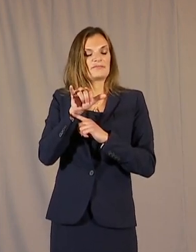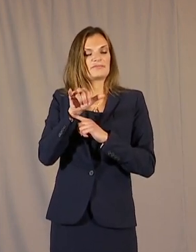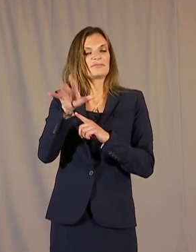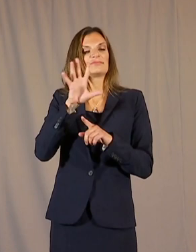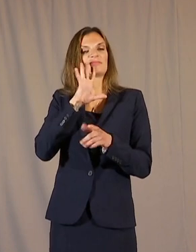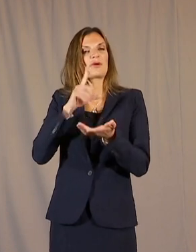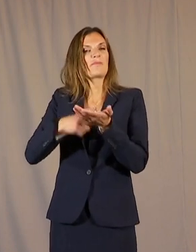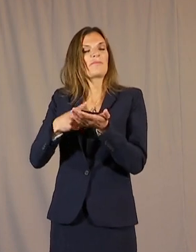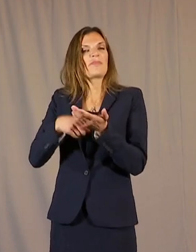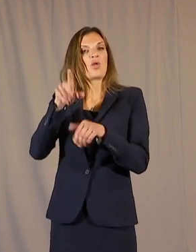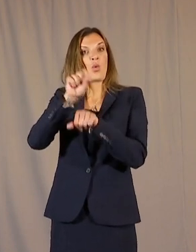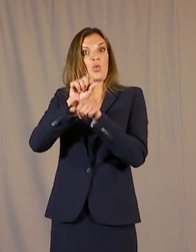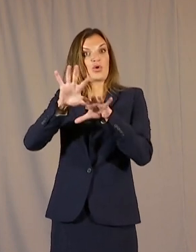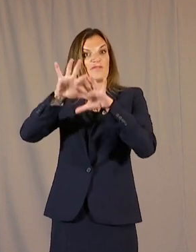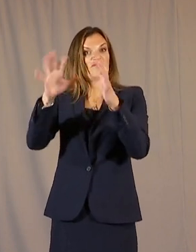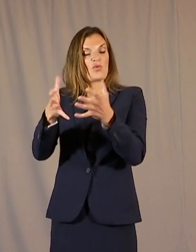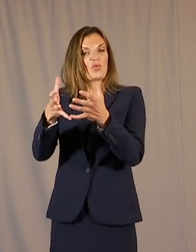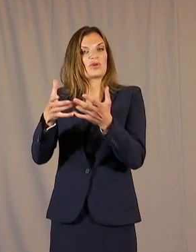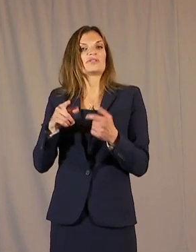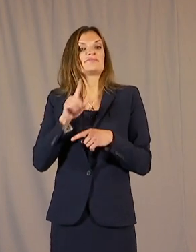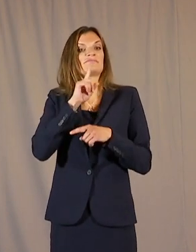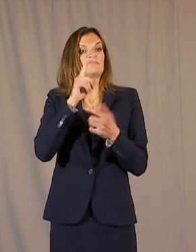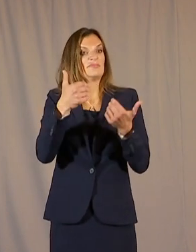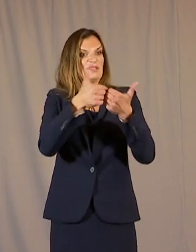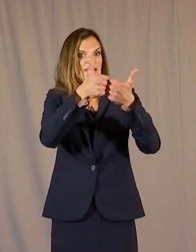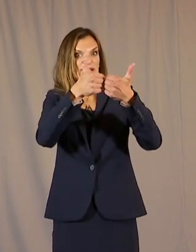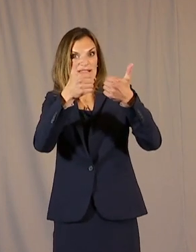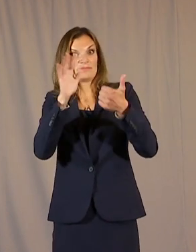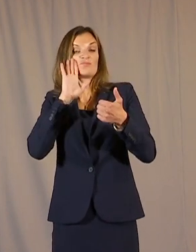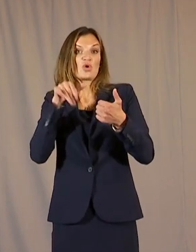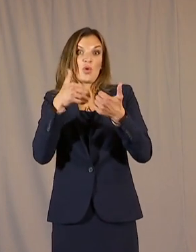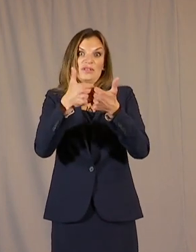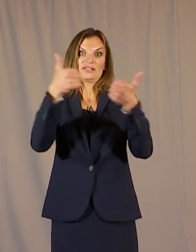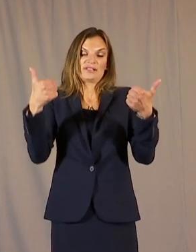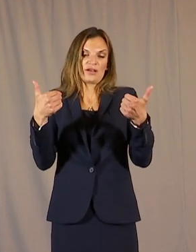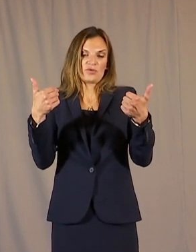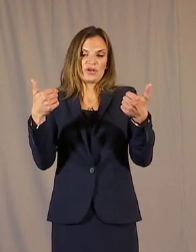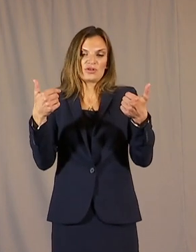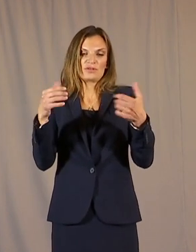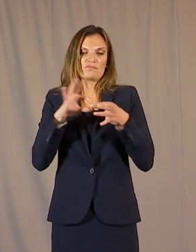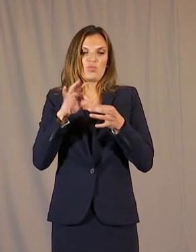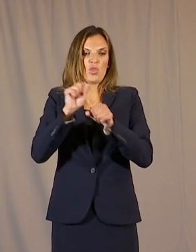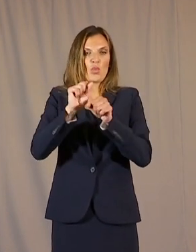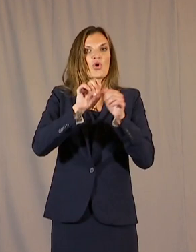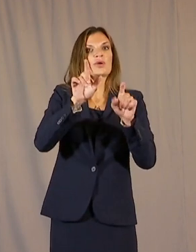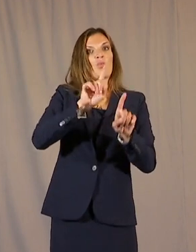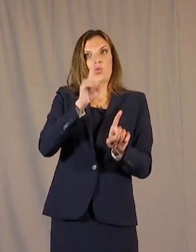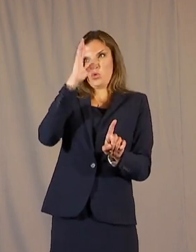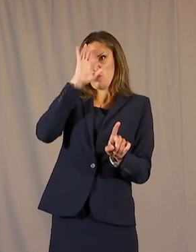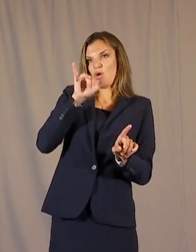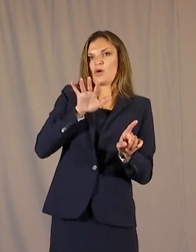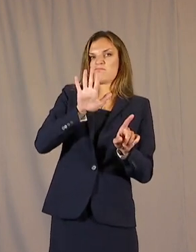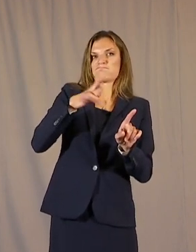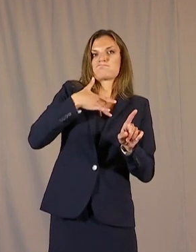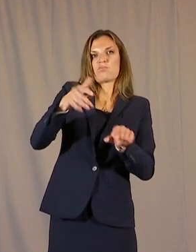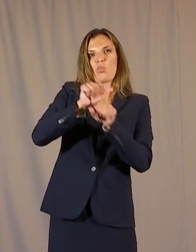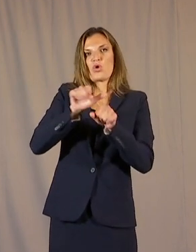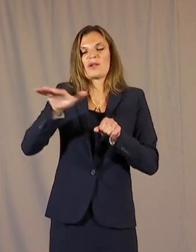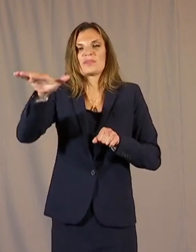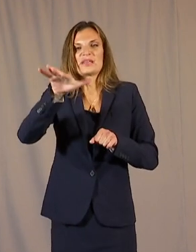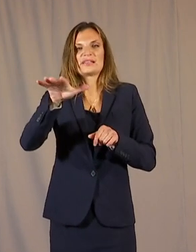also part of workforce. Segregation also has happened across workforce, across education, across